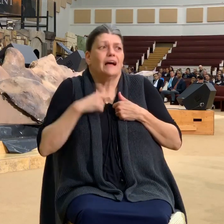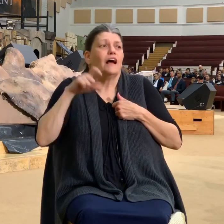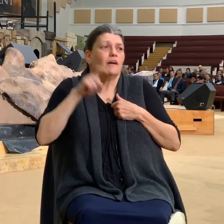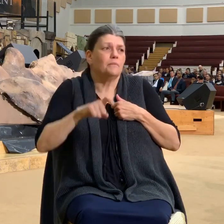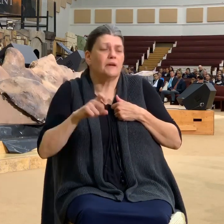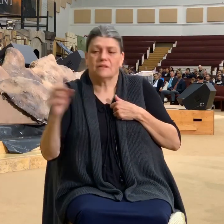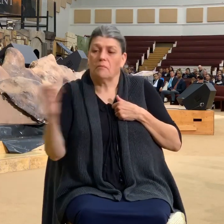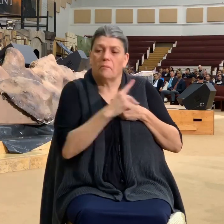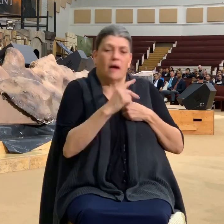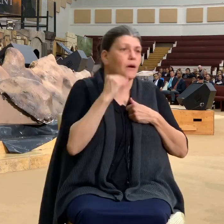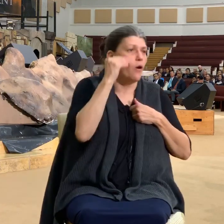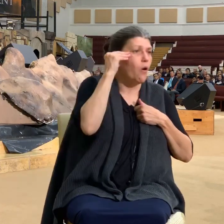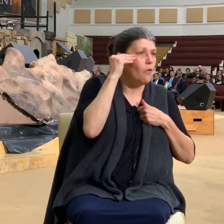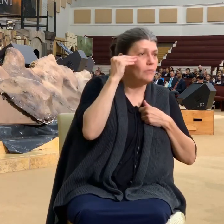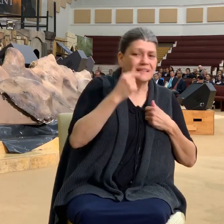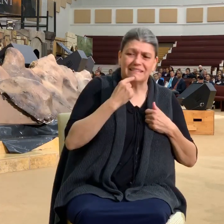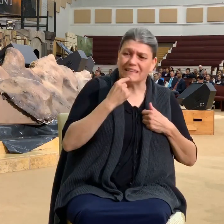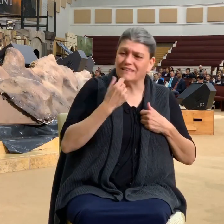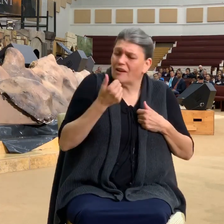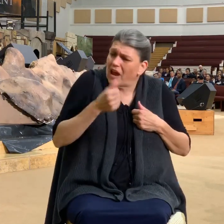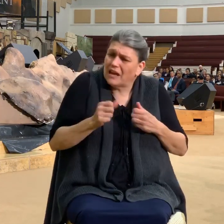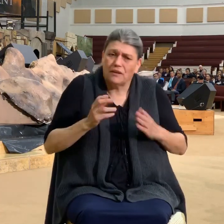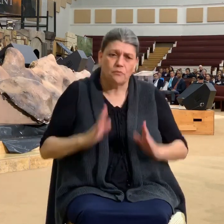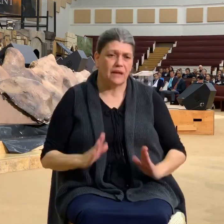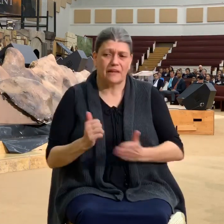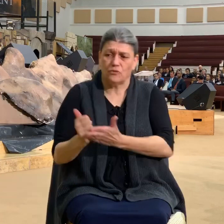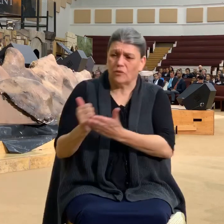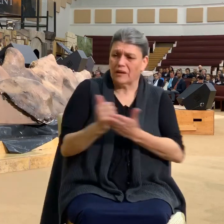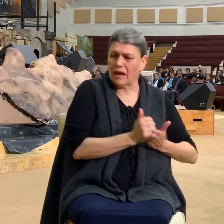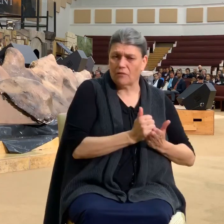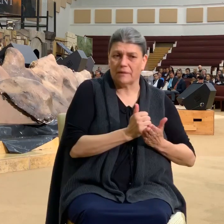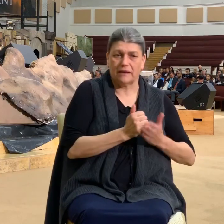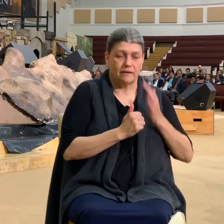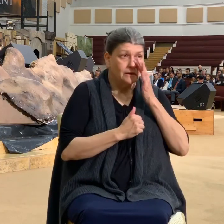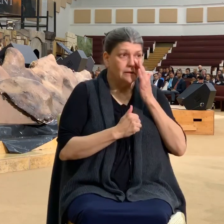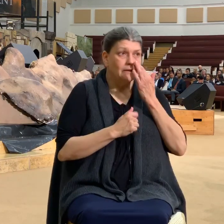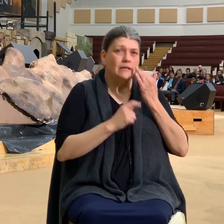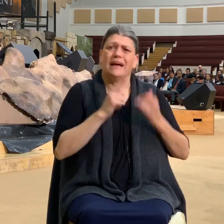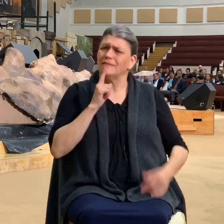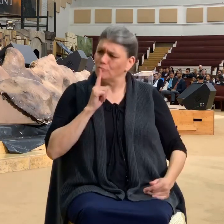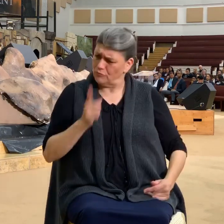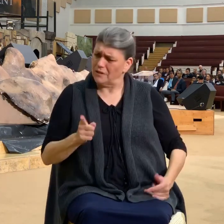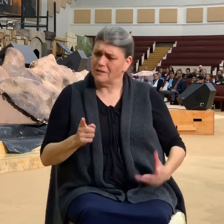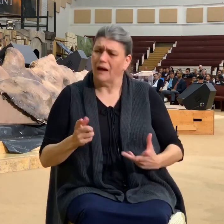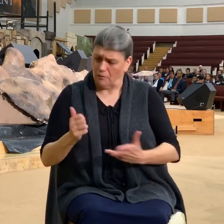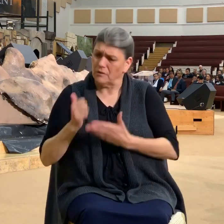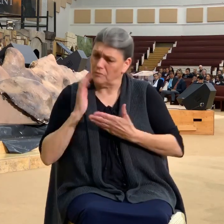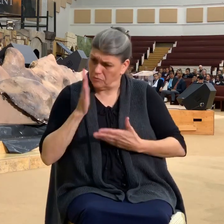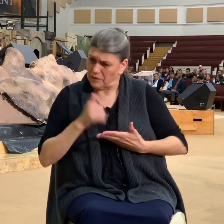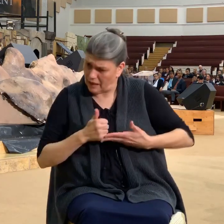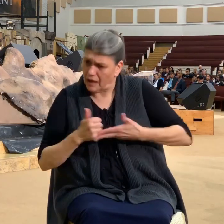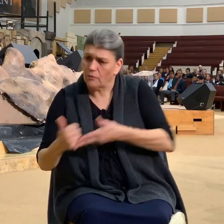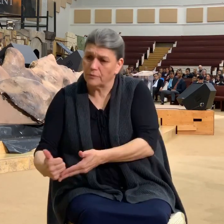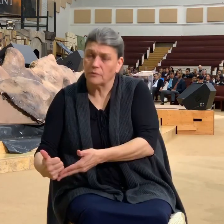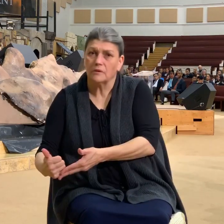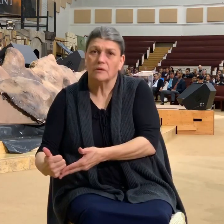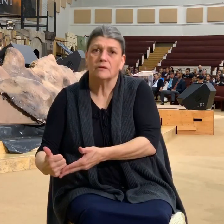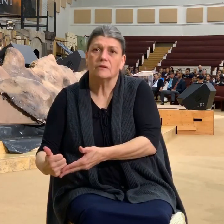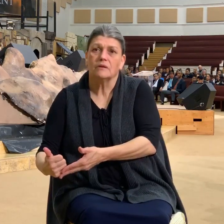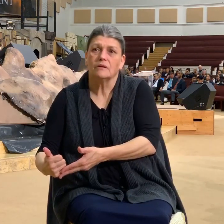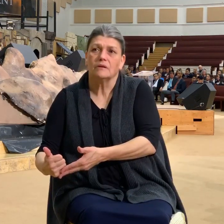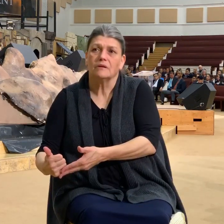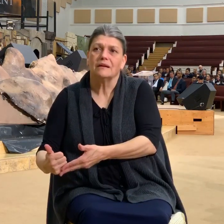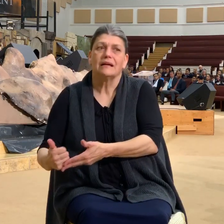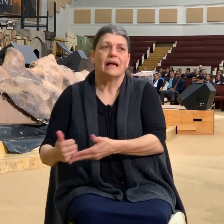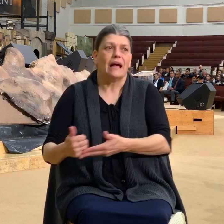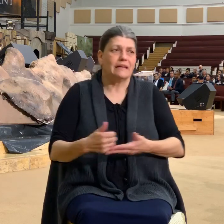come back home." He said, "Is there any way that you could help me?" And I said, "Absolutely." And I managed to